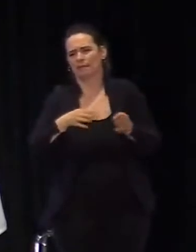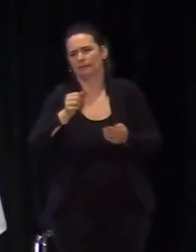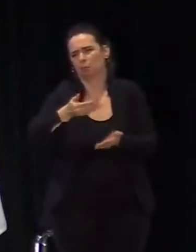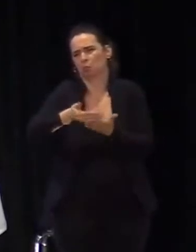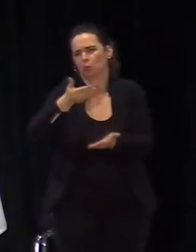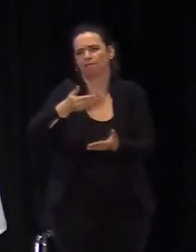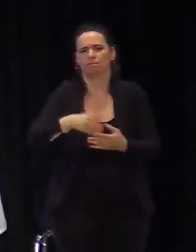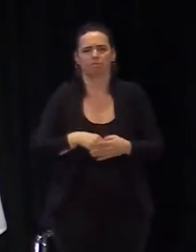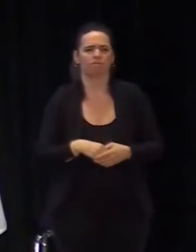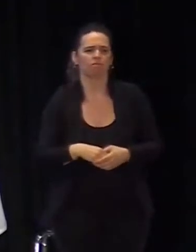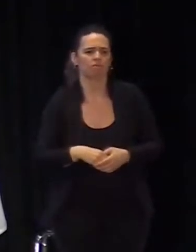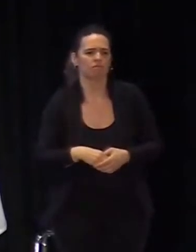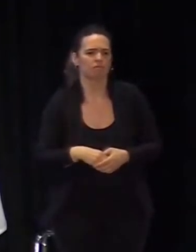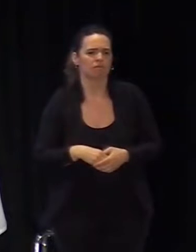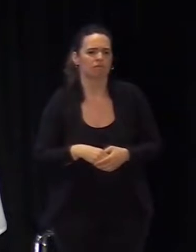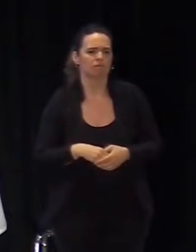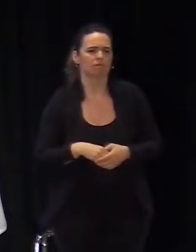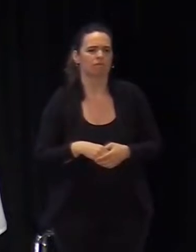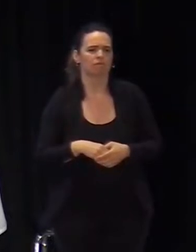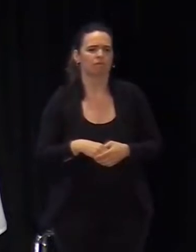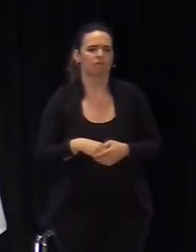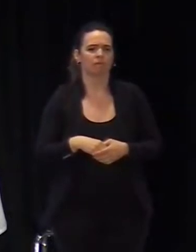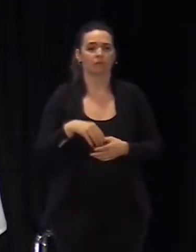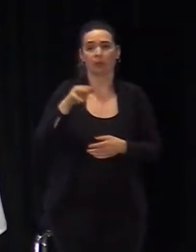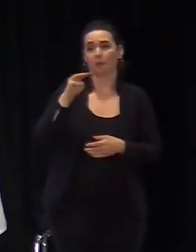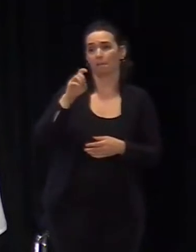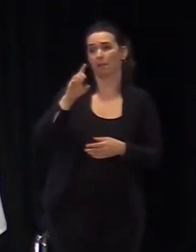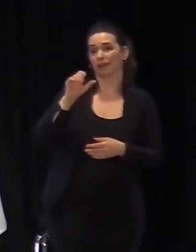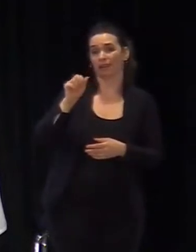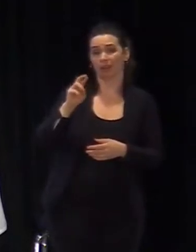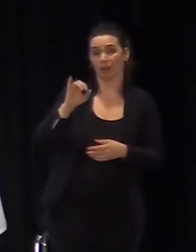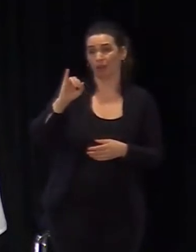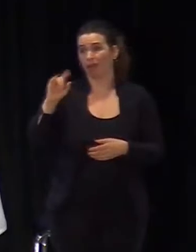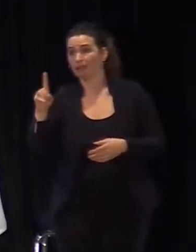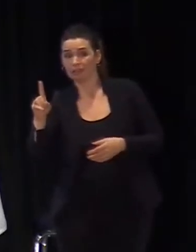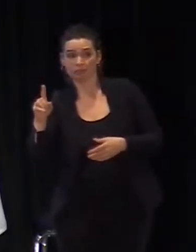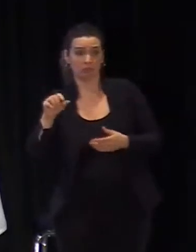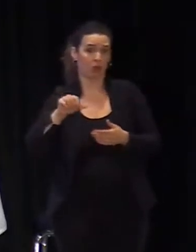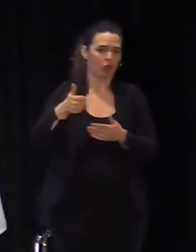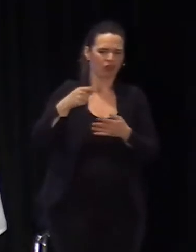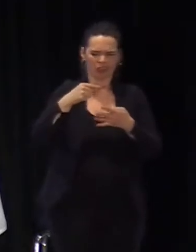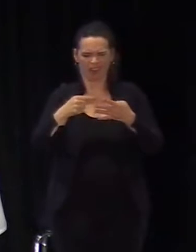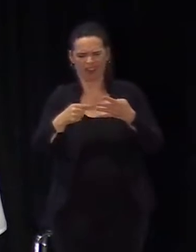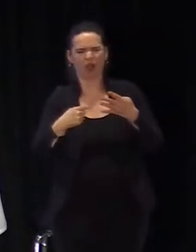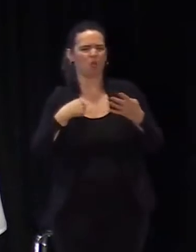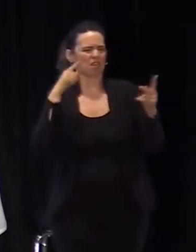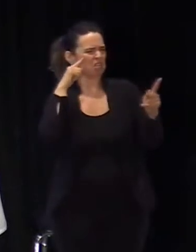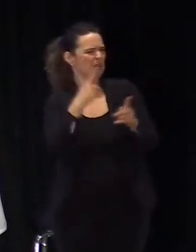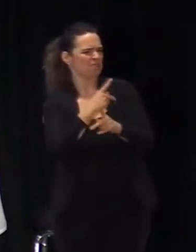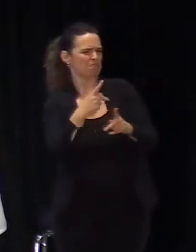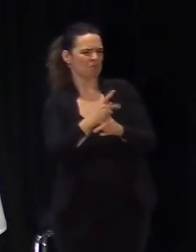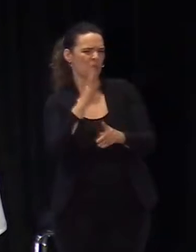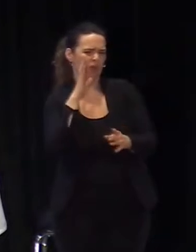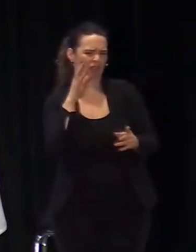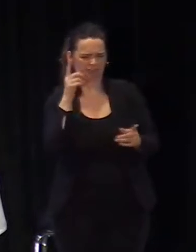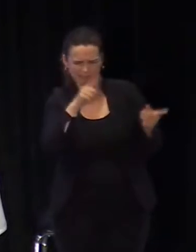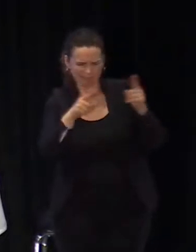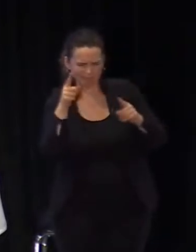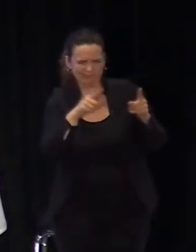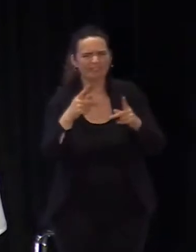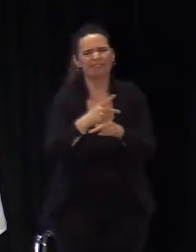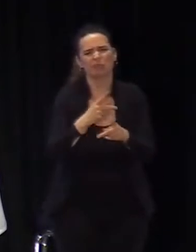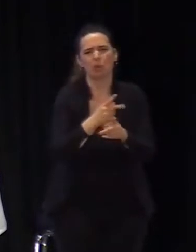Medicare ID card around that would be allowed. I'll talk to Dr. Gupta, and we'll talk about that on Thursday.